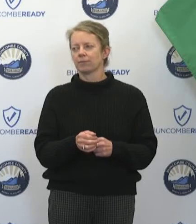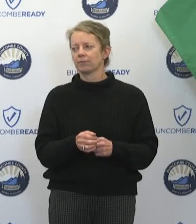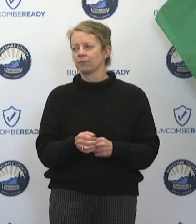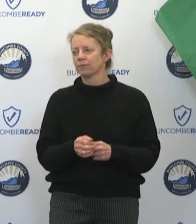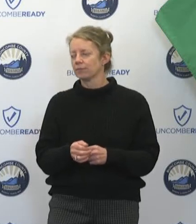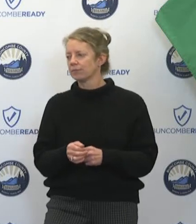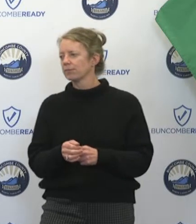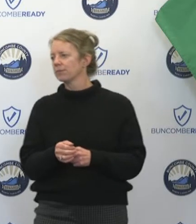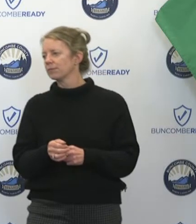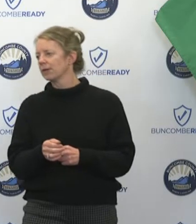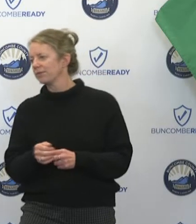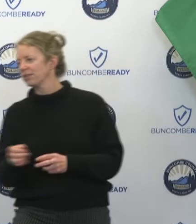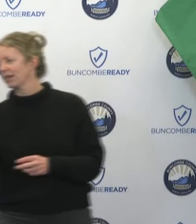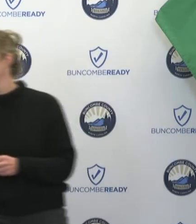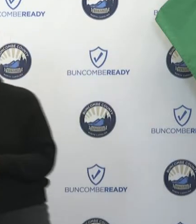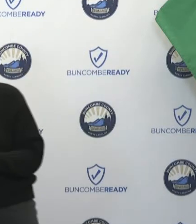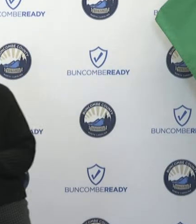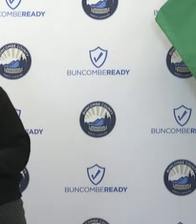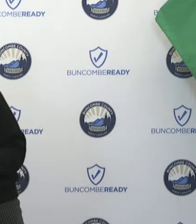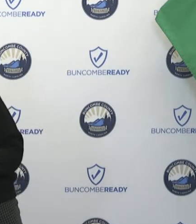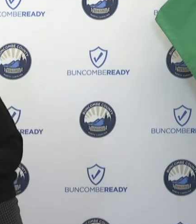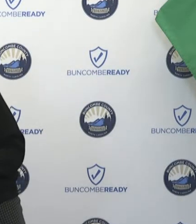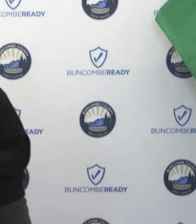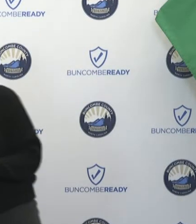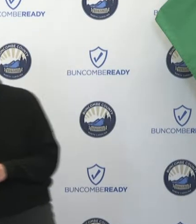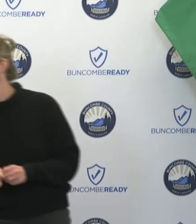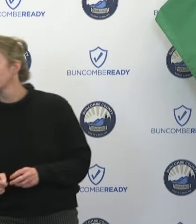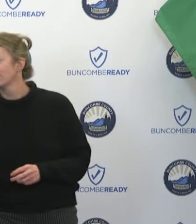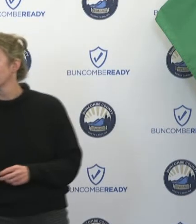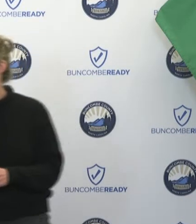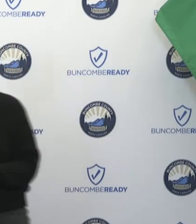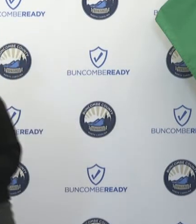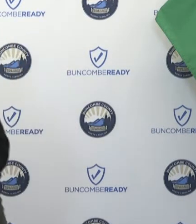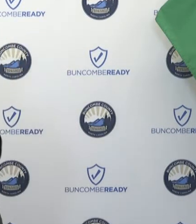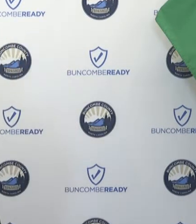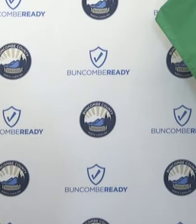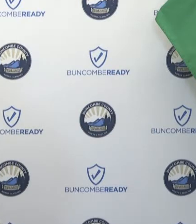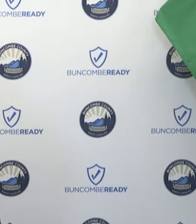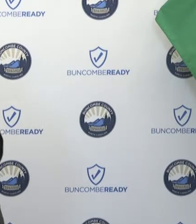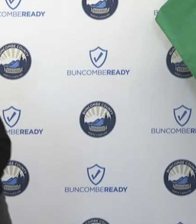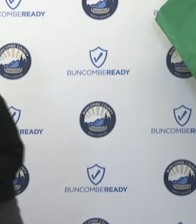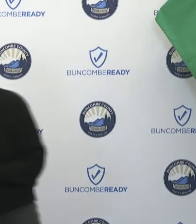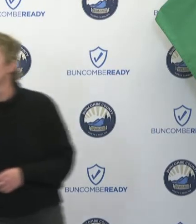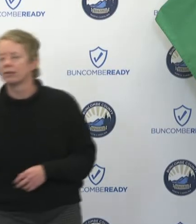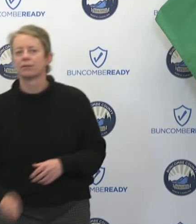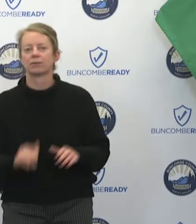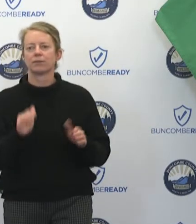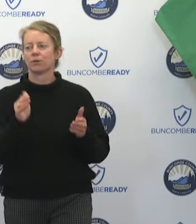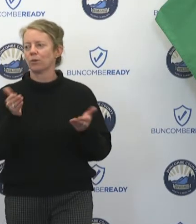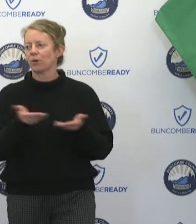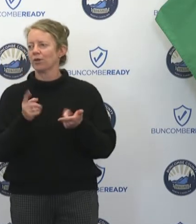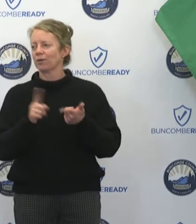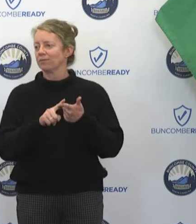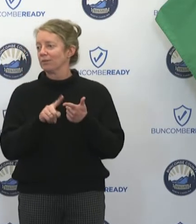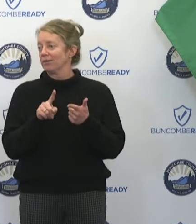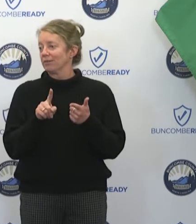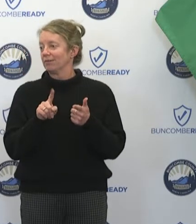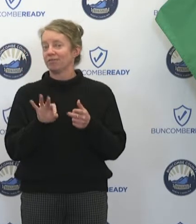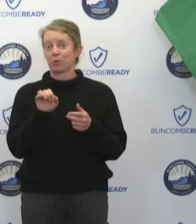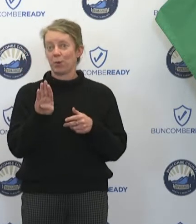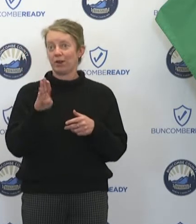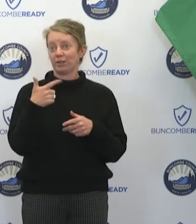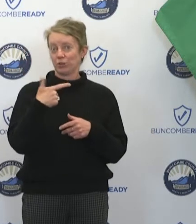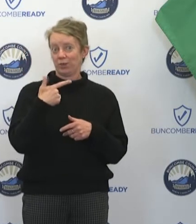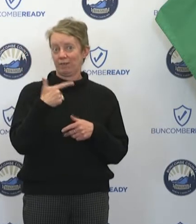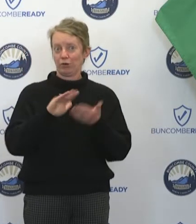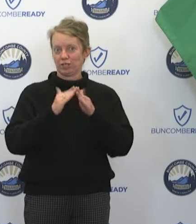Good afternoon and welcome to the February 21st Community Update.